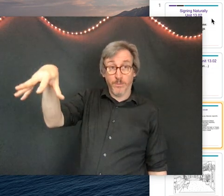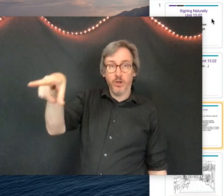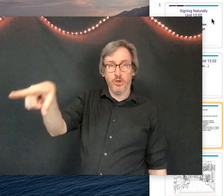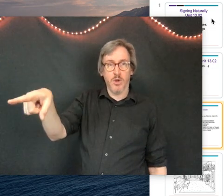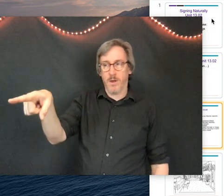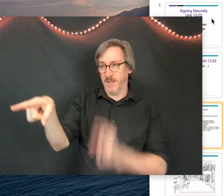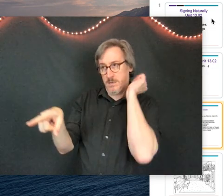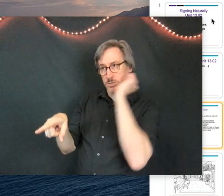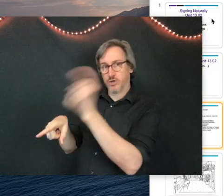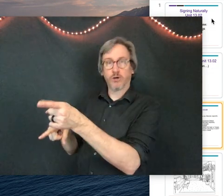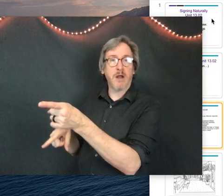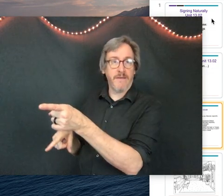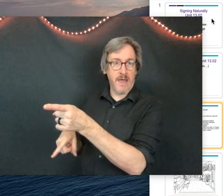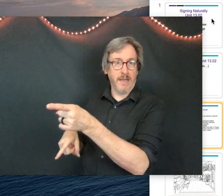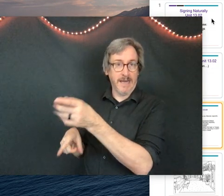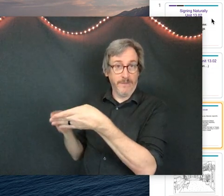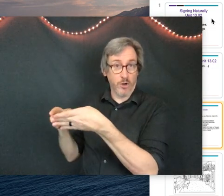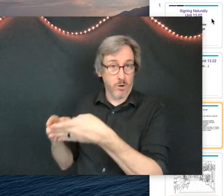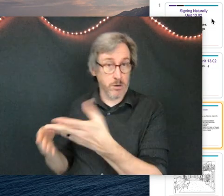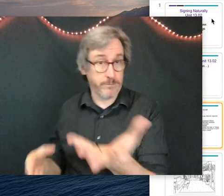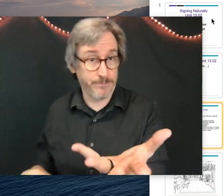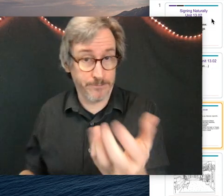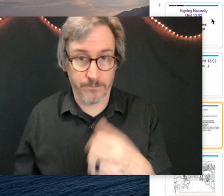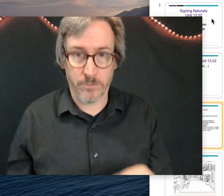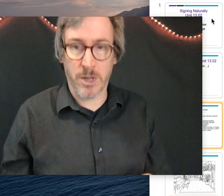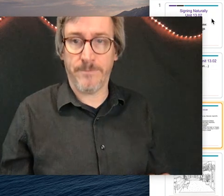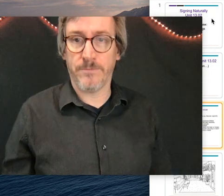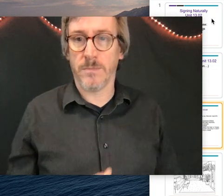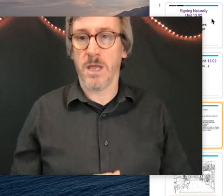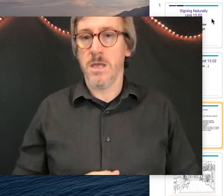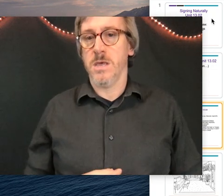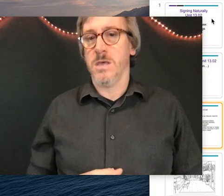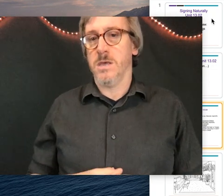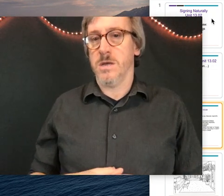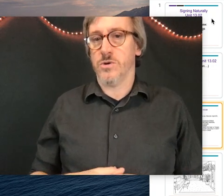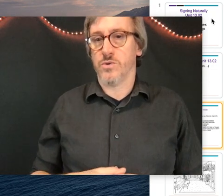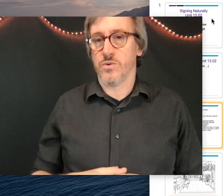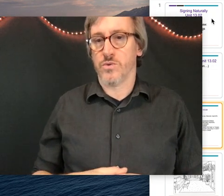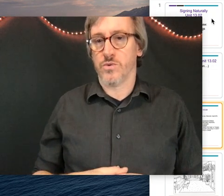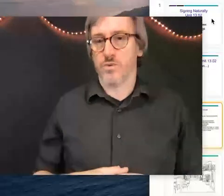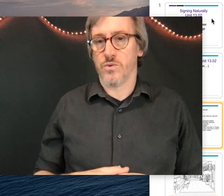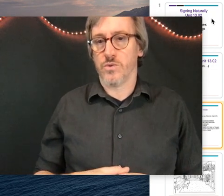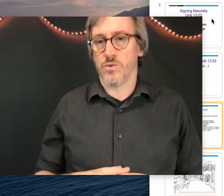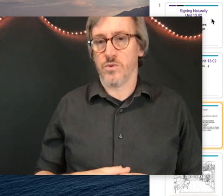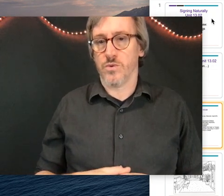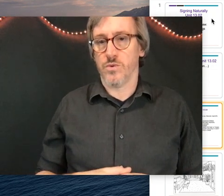boom, you know I mean turn on that light in the corner. Okay.